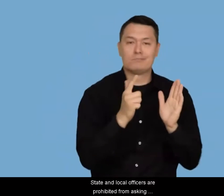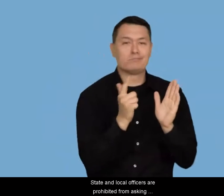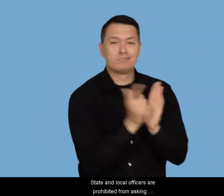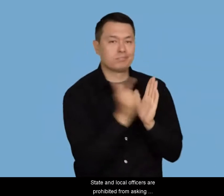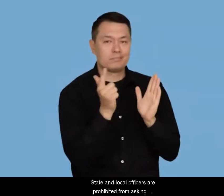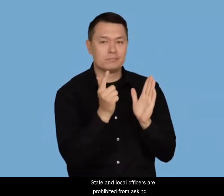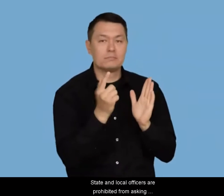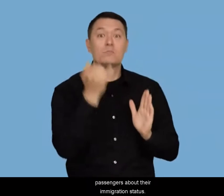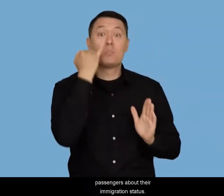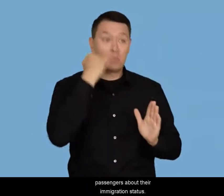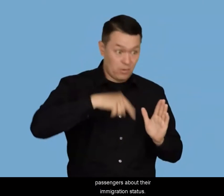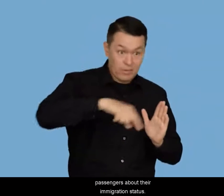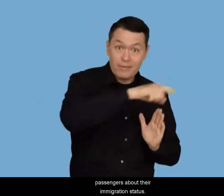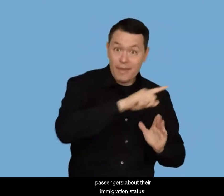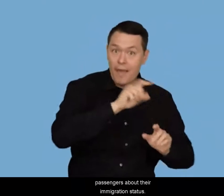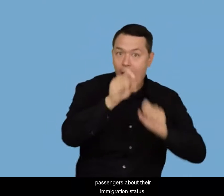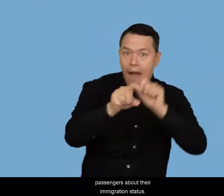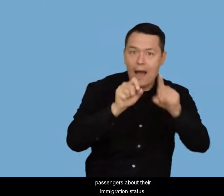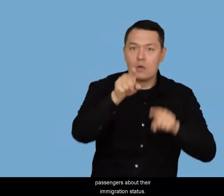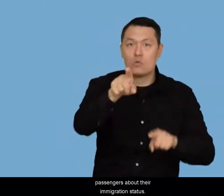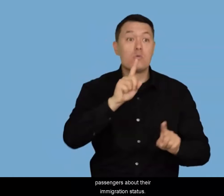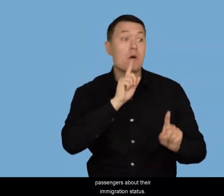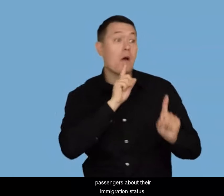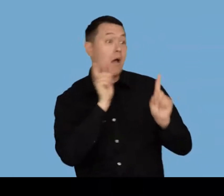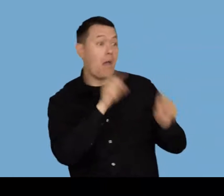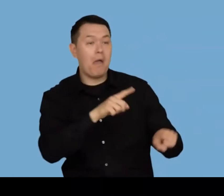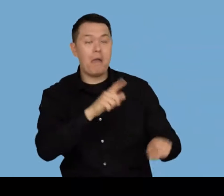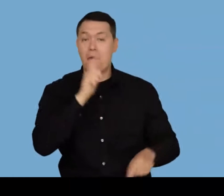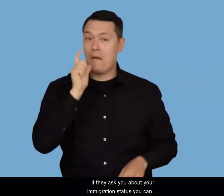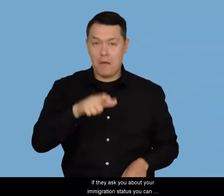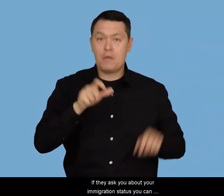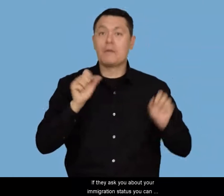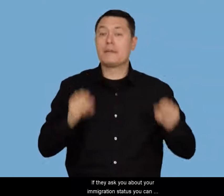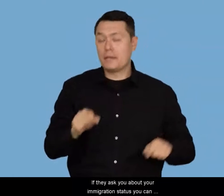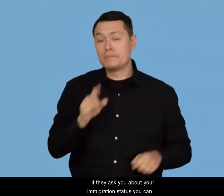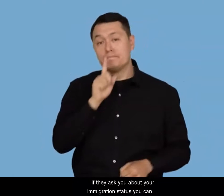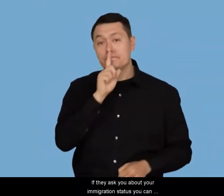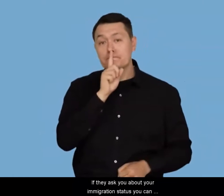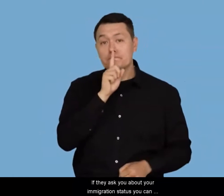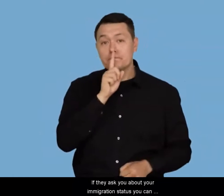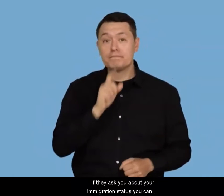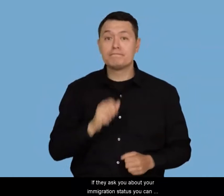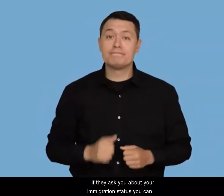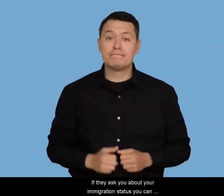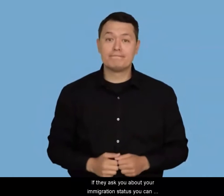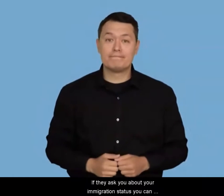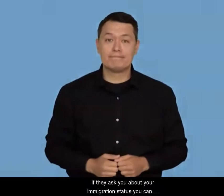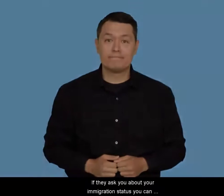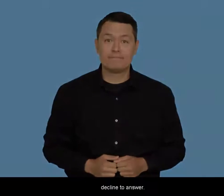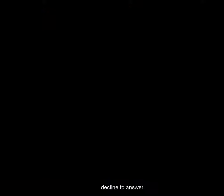are prohibited from asking passengers about their immigration status. If they ask you about your immigration status, you can decline